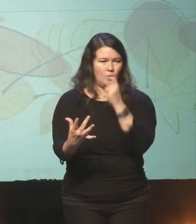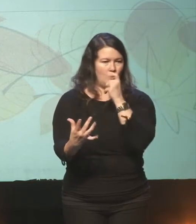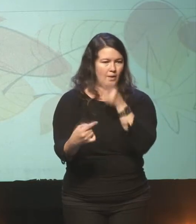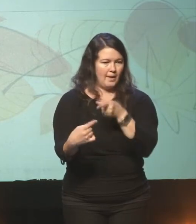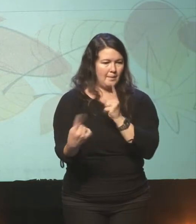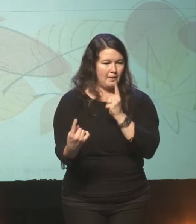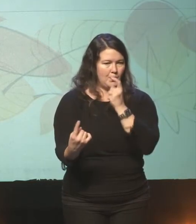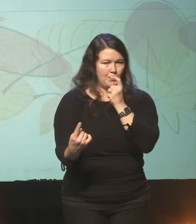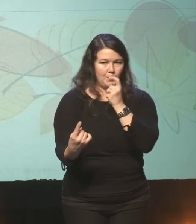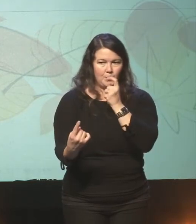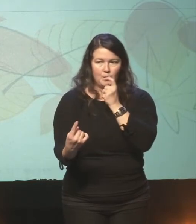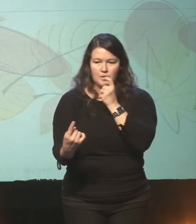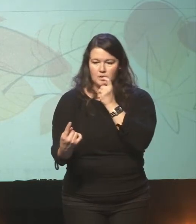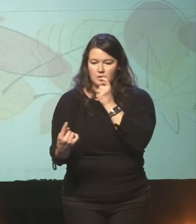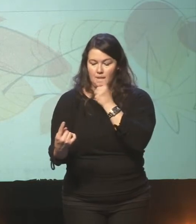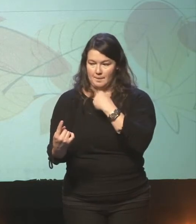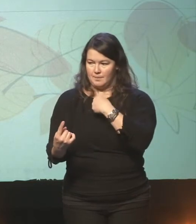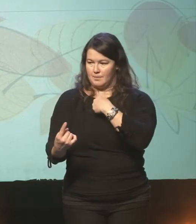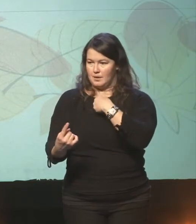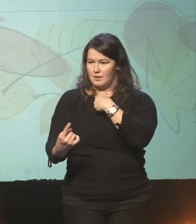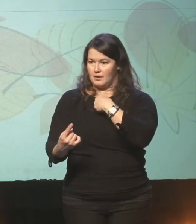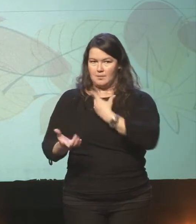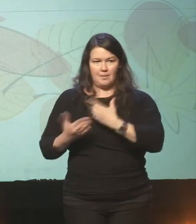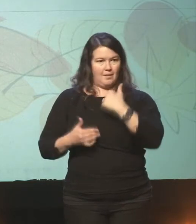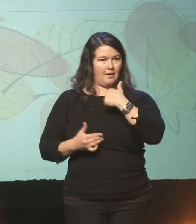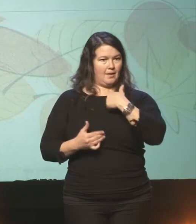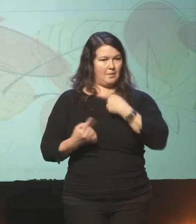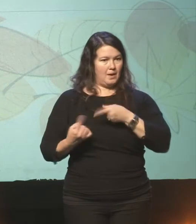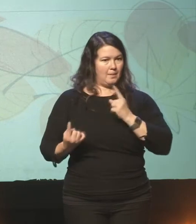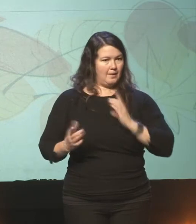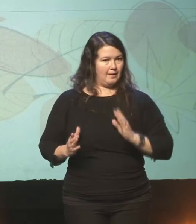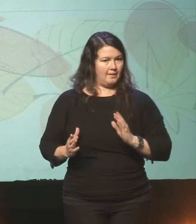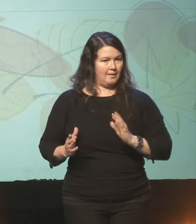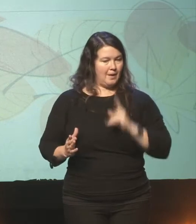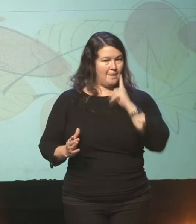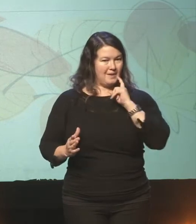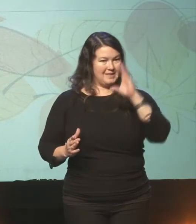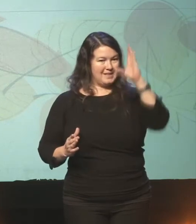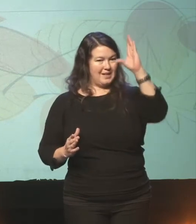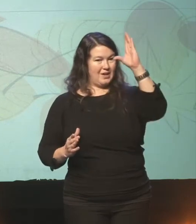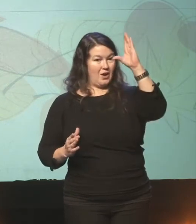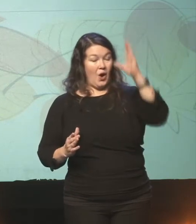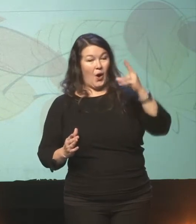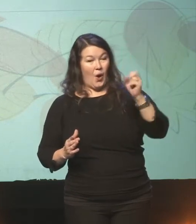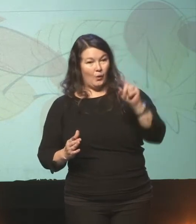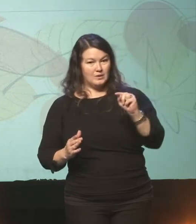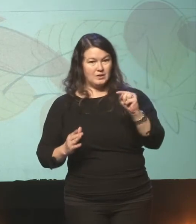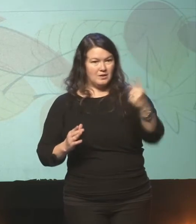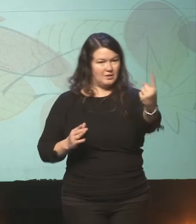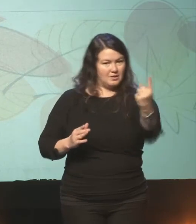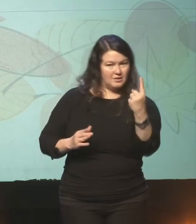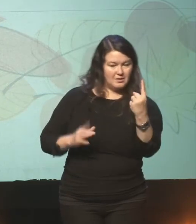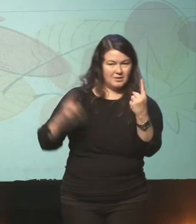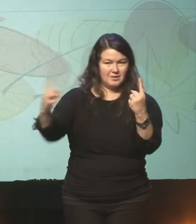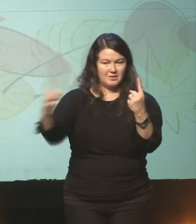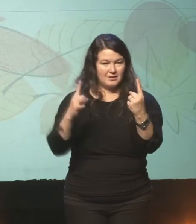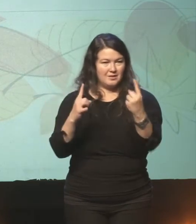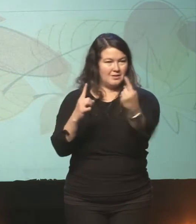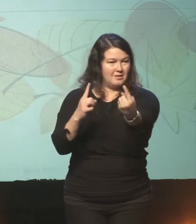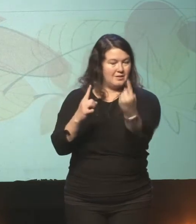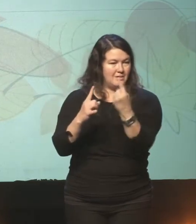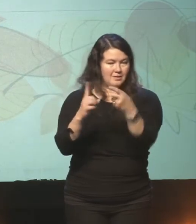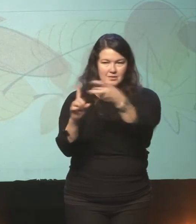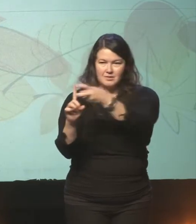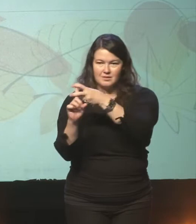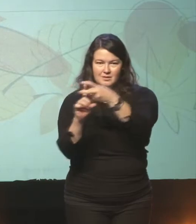enemy here? Maybe I'm the enemy. Because God, the host brought you to the table too. And the host told you, oh, in